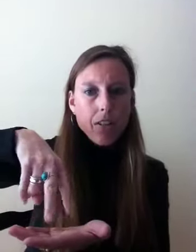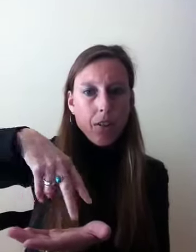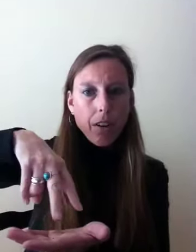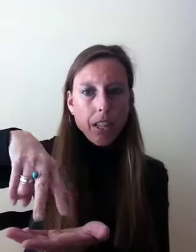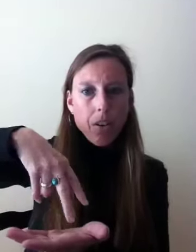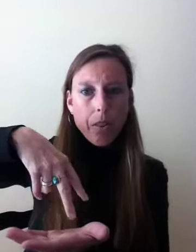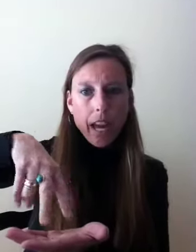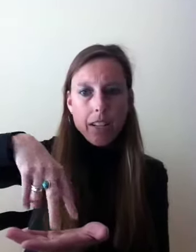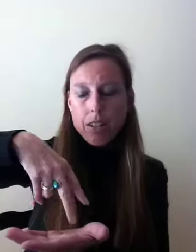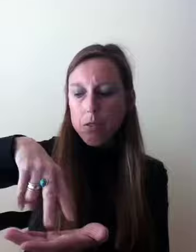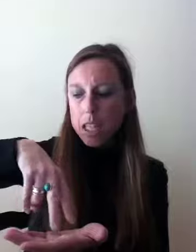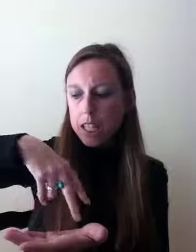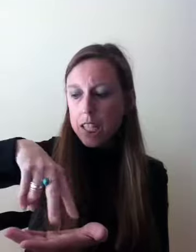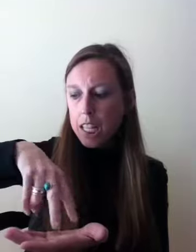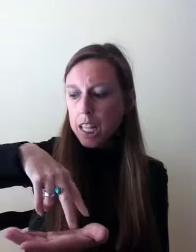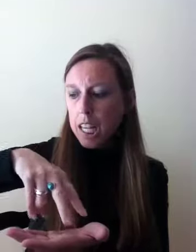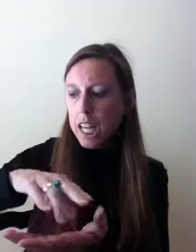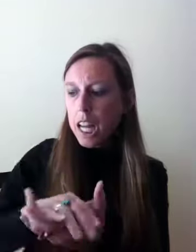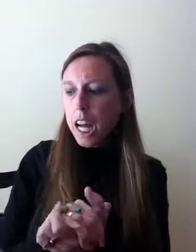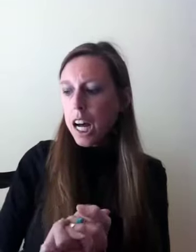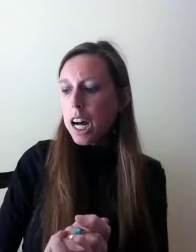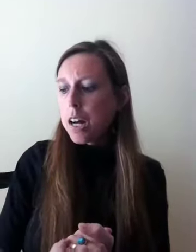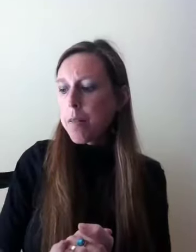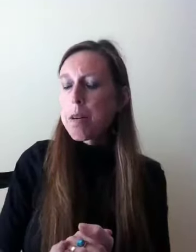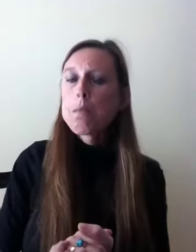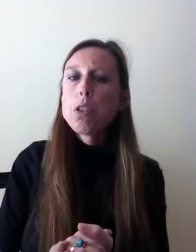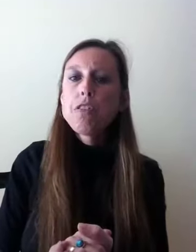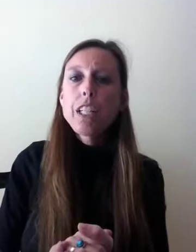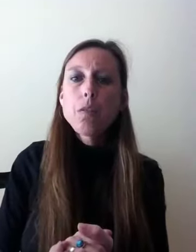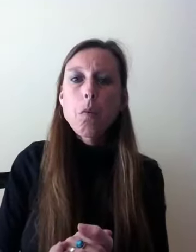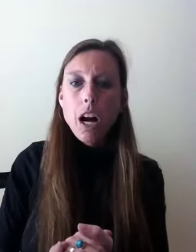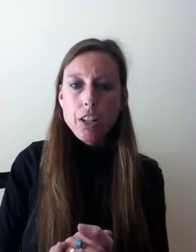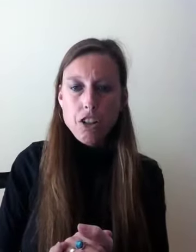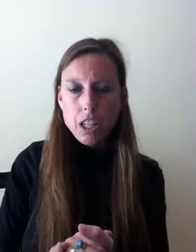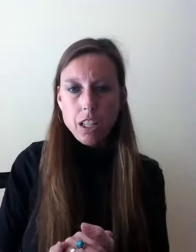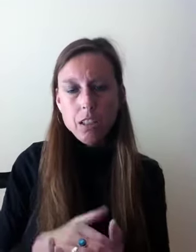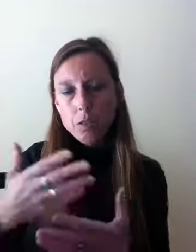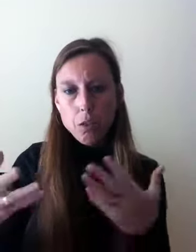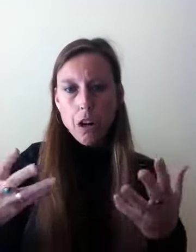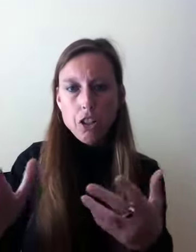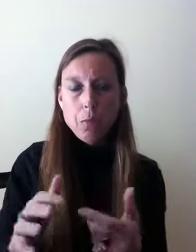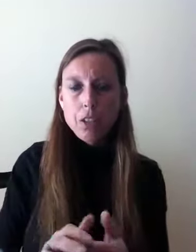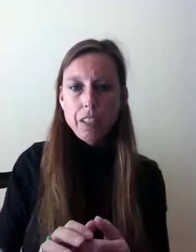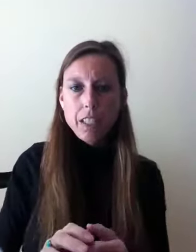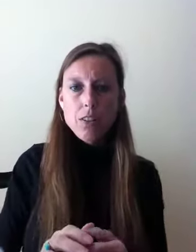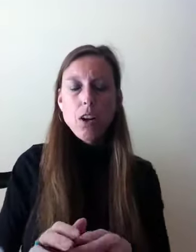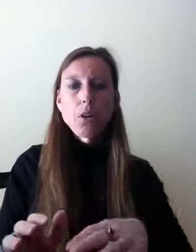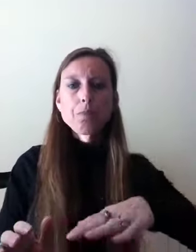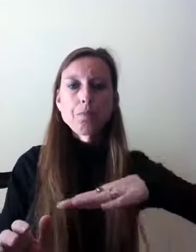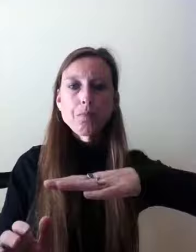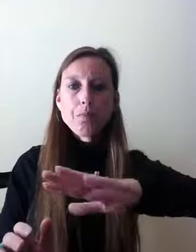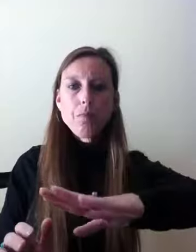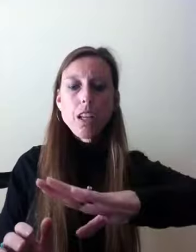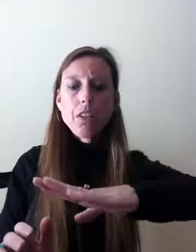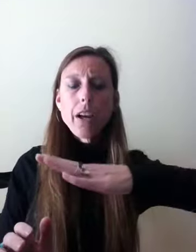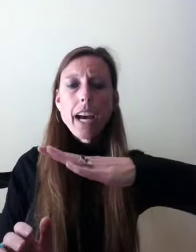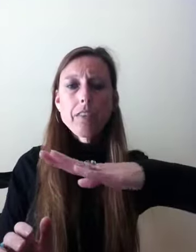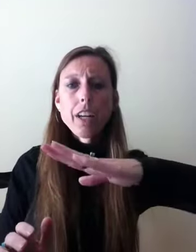You already know that. So dancing. Movie watching, or to watch a movie. So you have